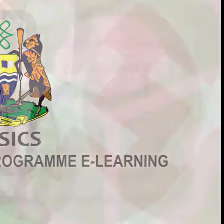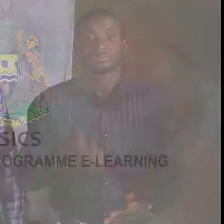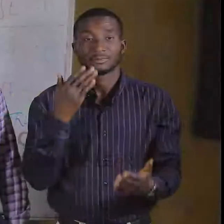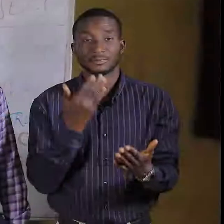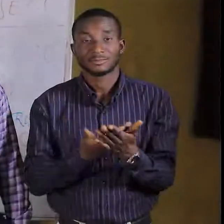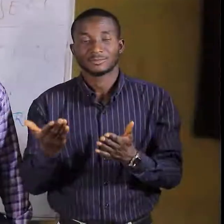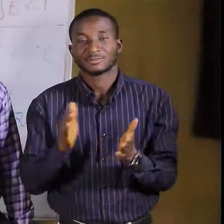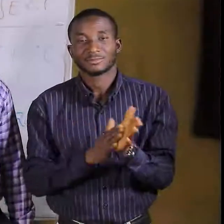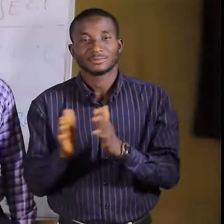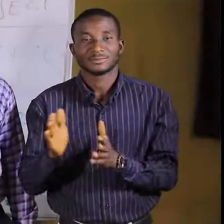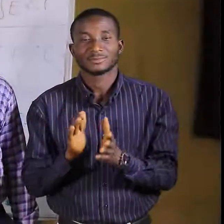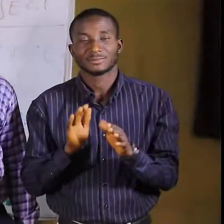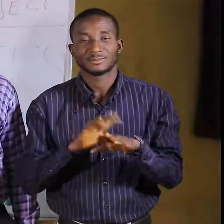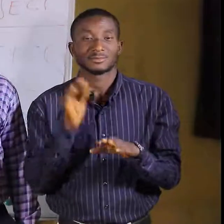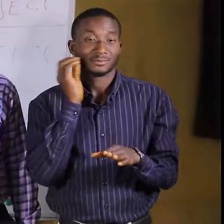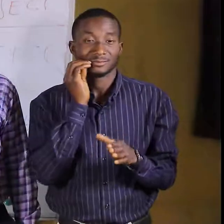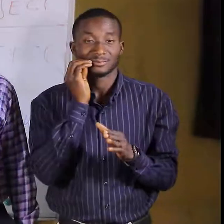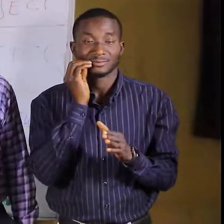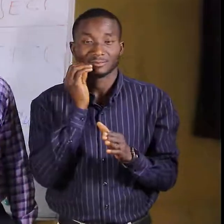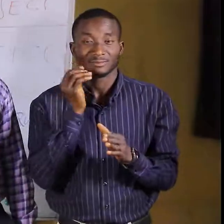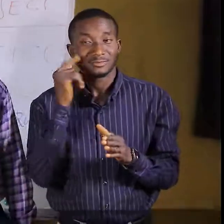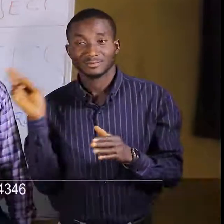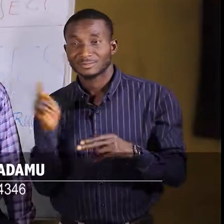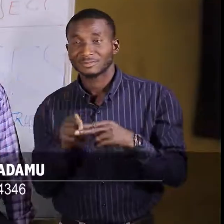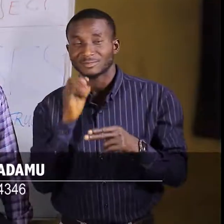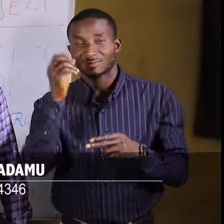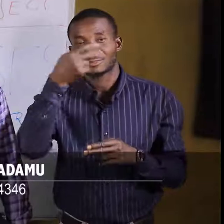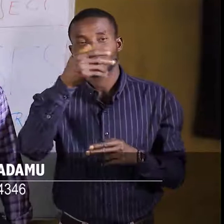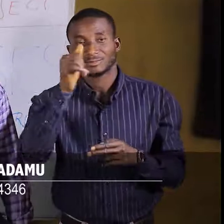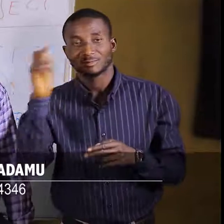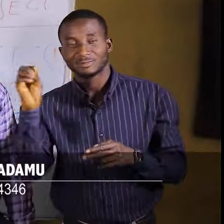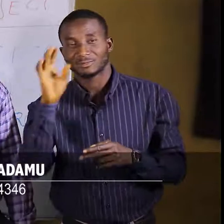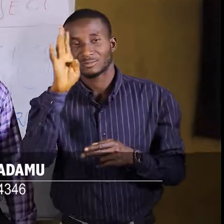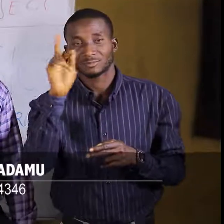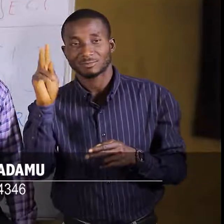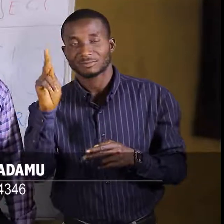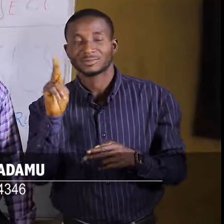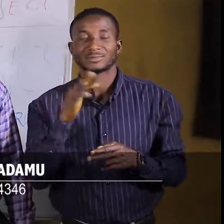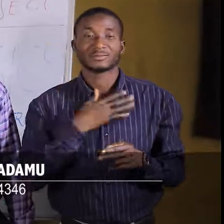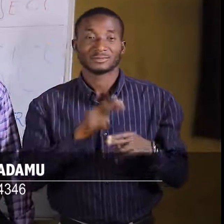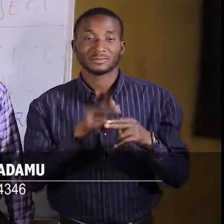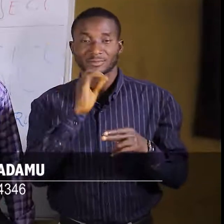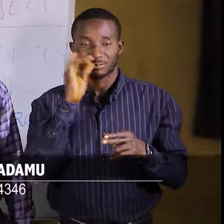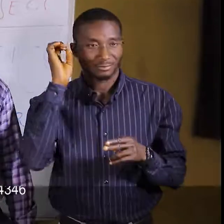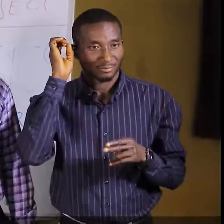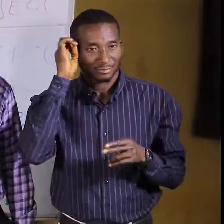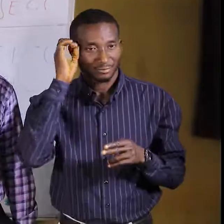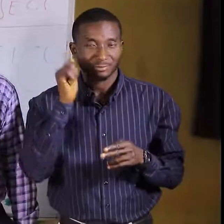Good day, learners at home. My name is Hassan Buki. You are a regular physics